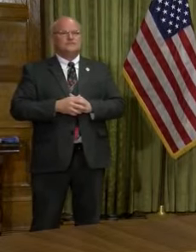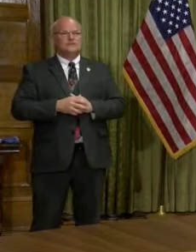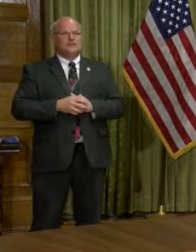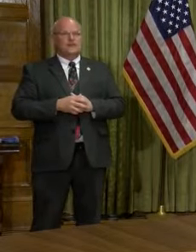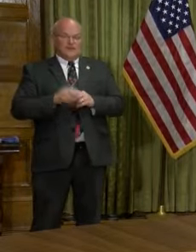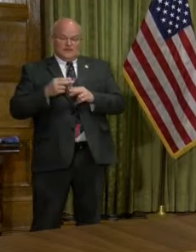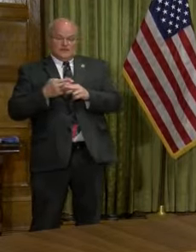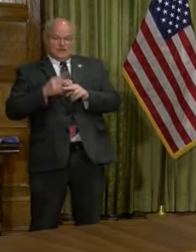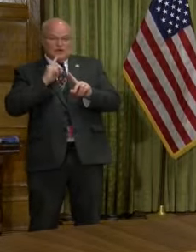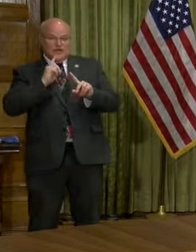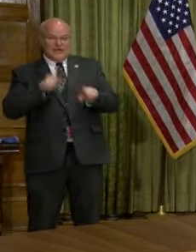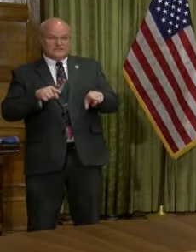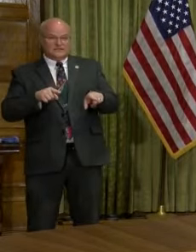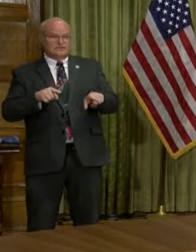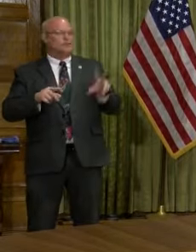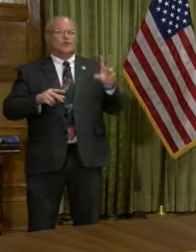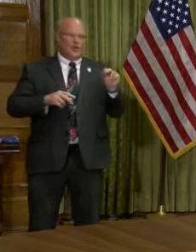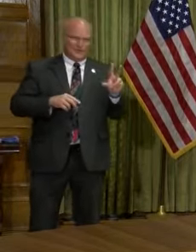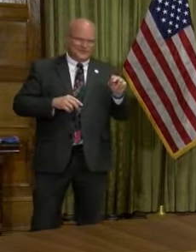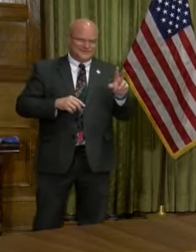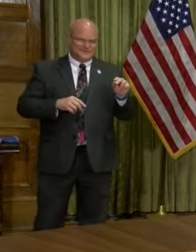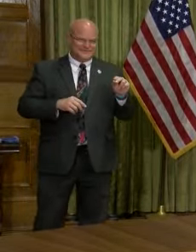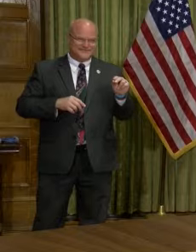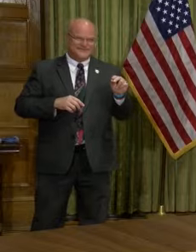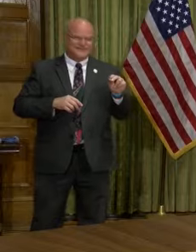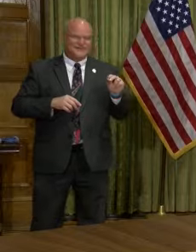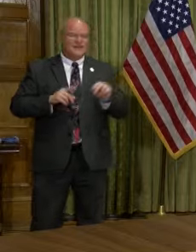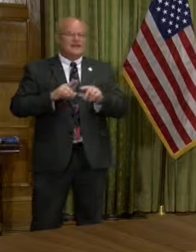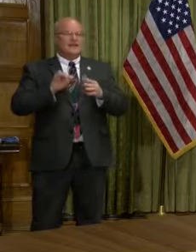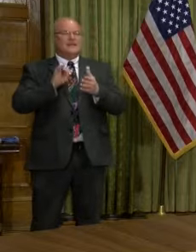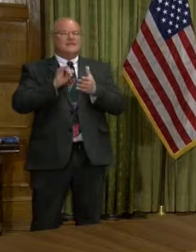the short answer is no.